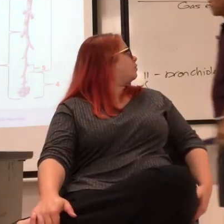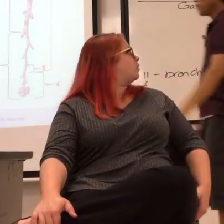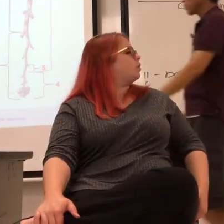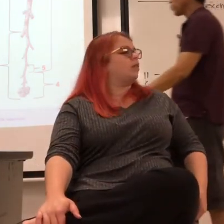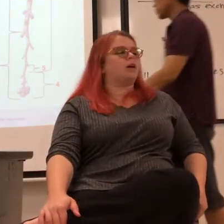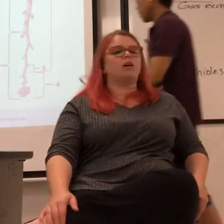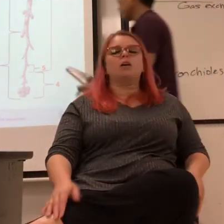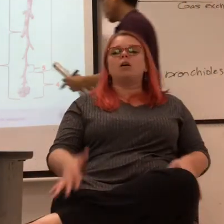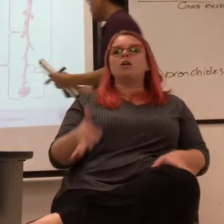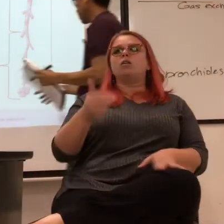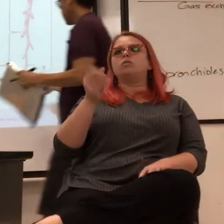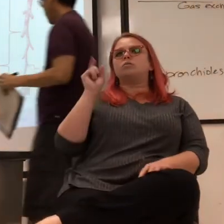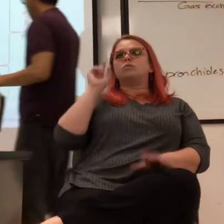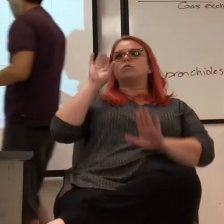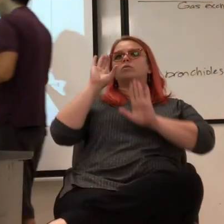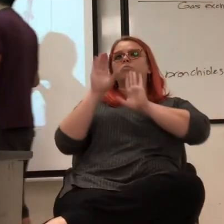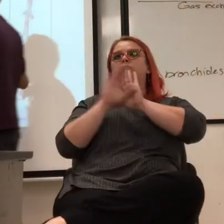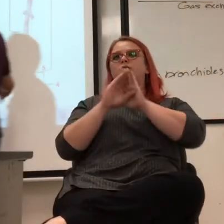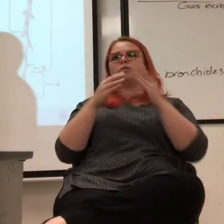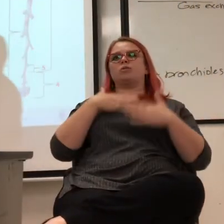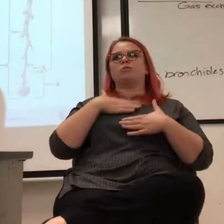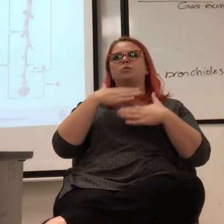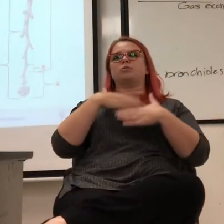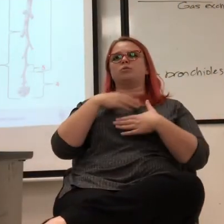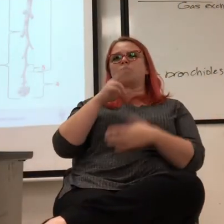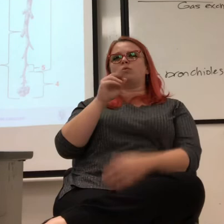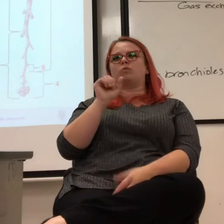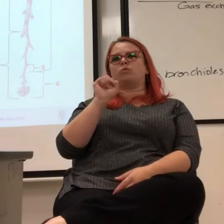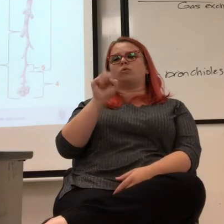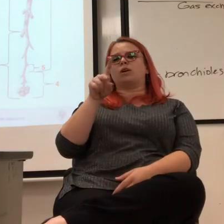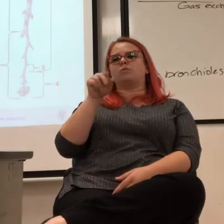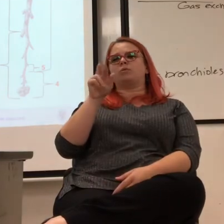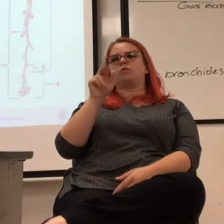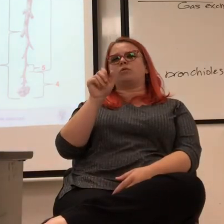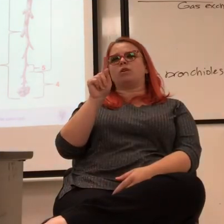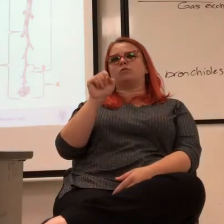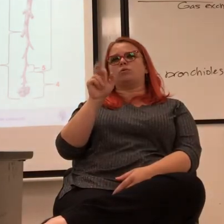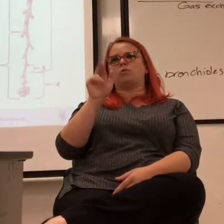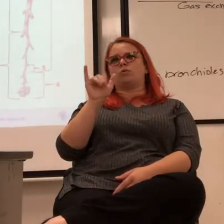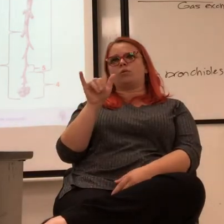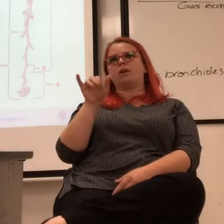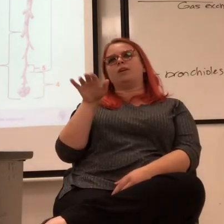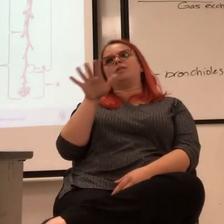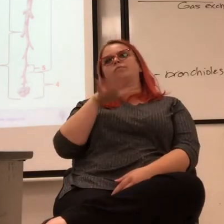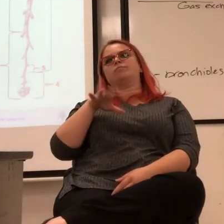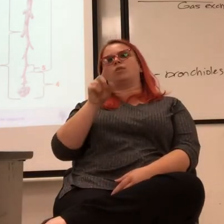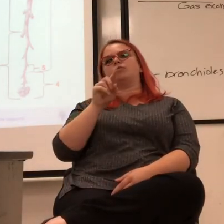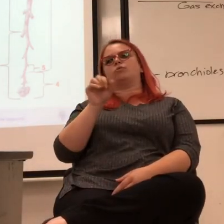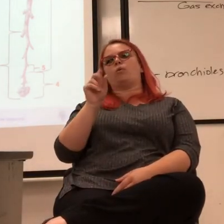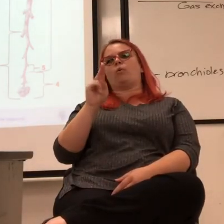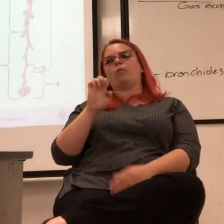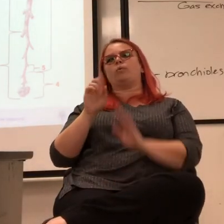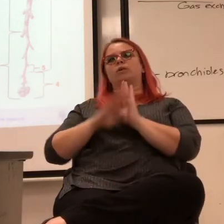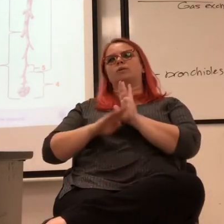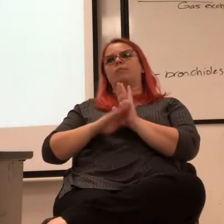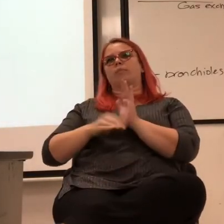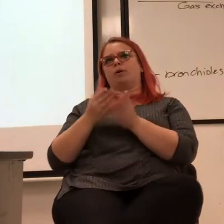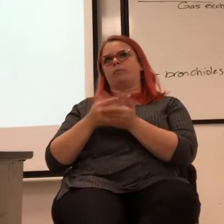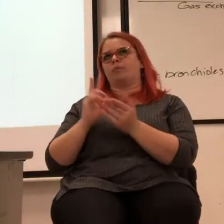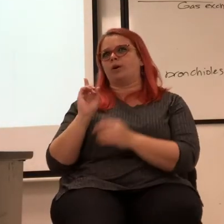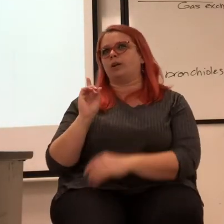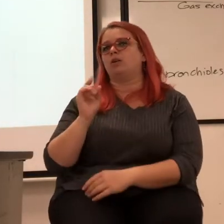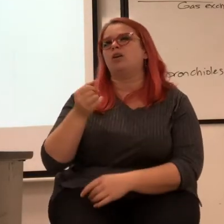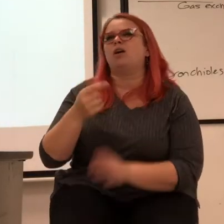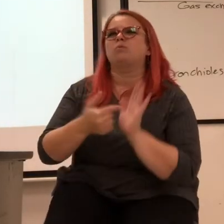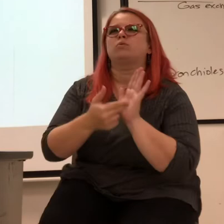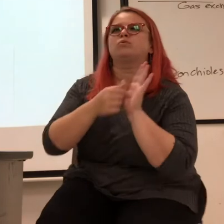So on the figure, the respiratory zone is that bottom figure there. Let me show you the figure, which is a close-up of that.